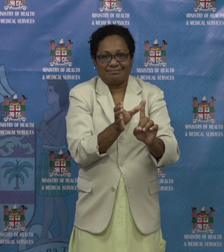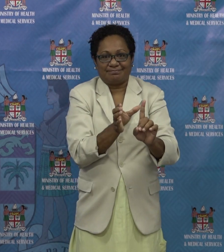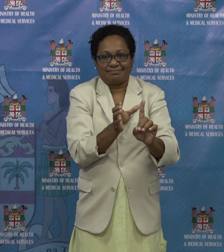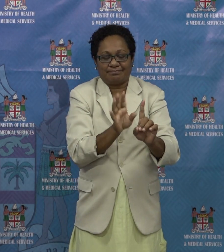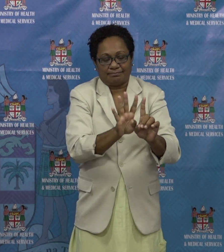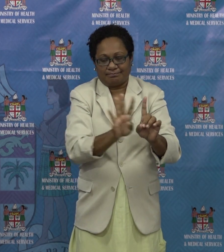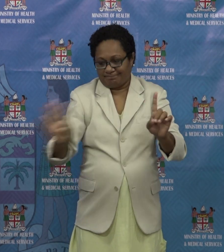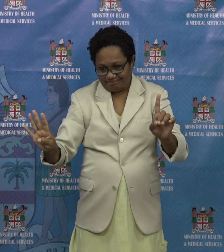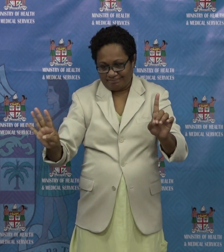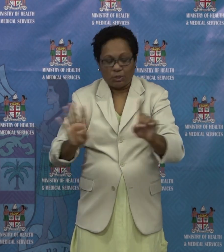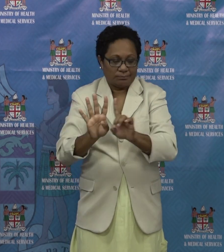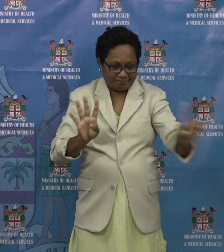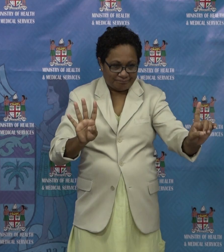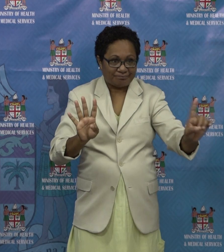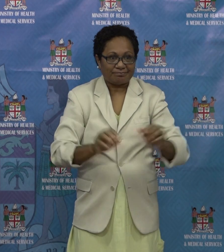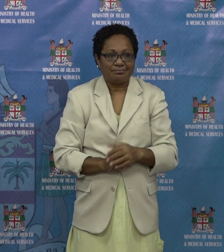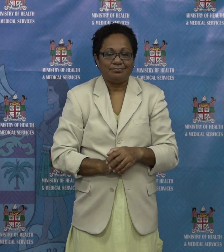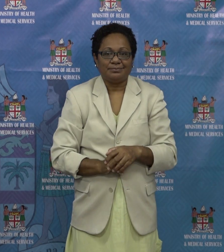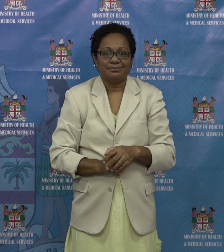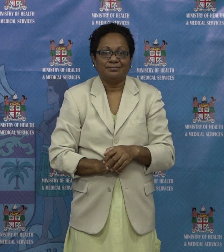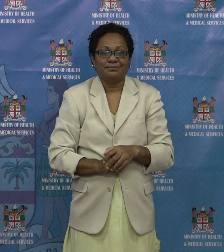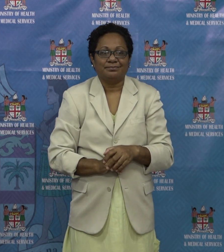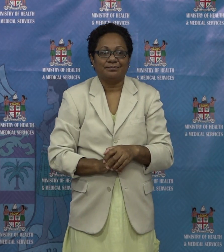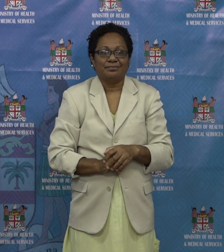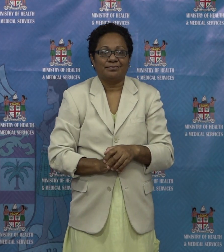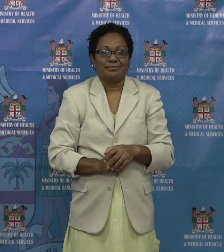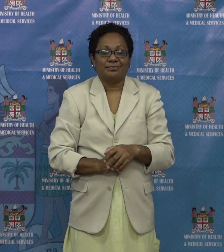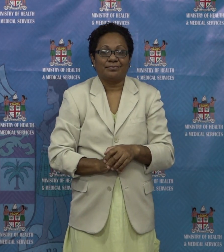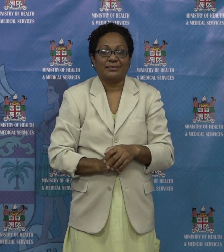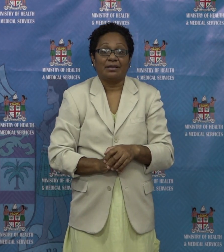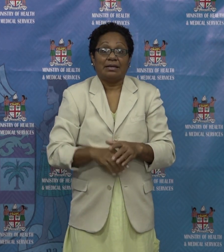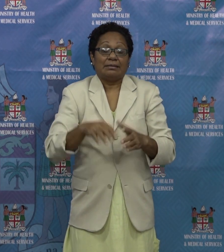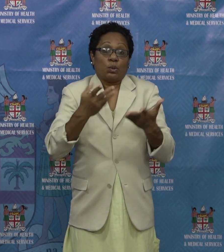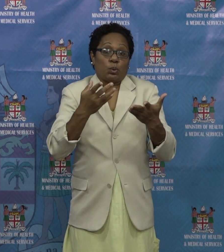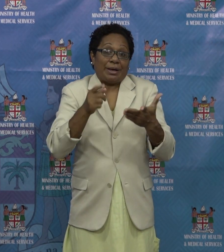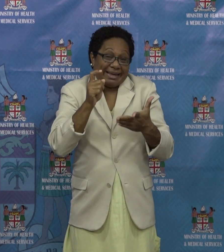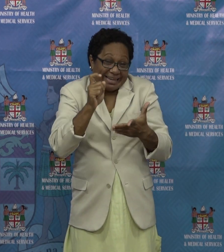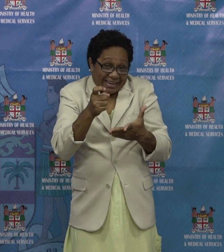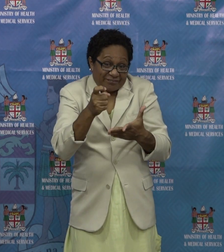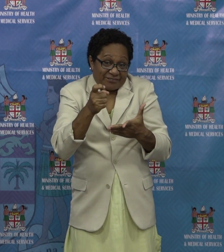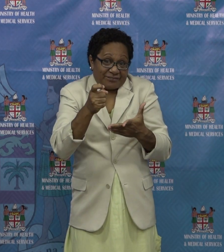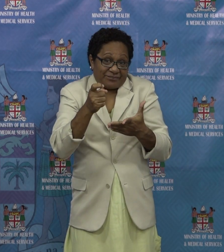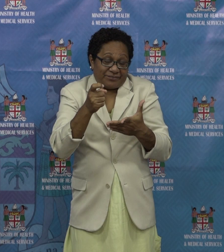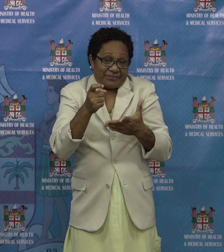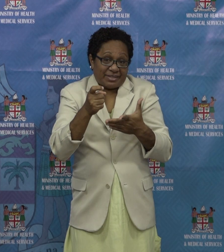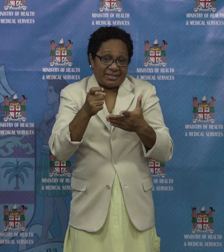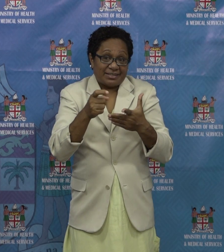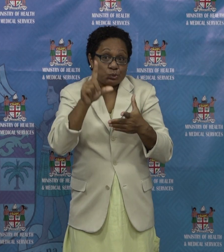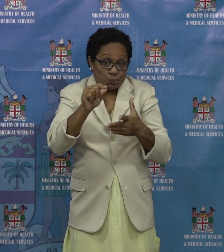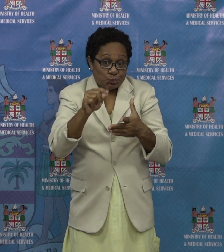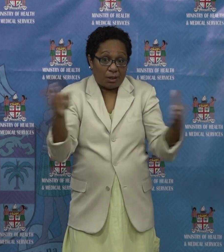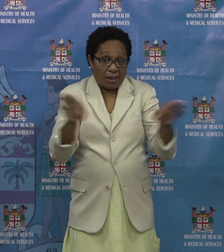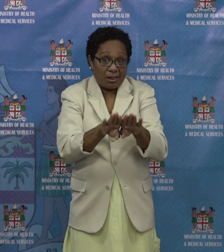Now, if we were going to go for a longer lockdown that